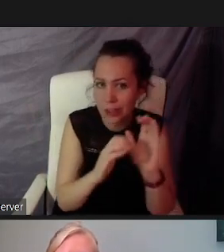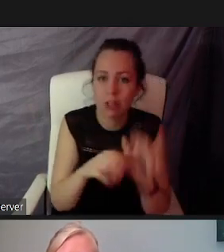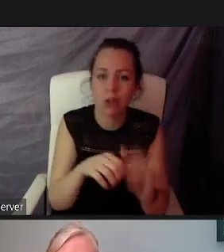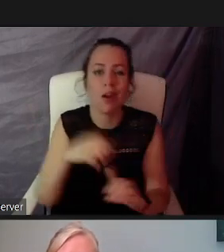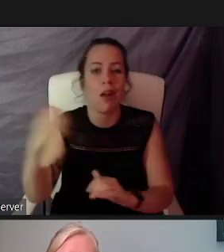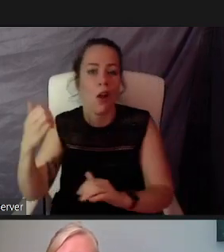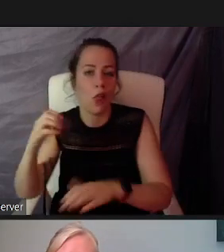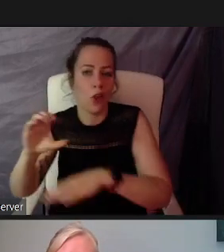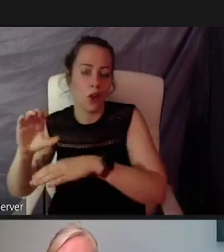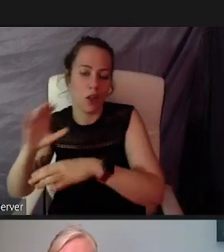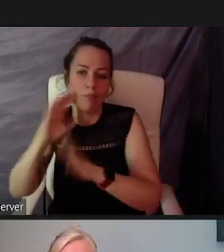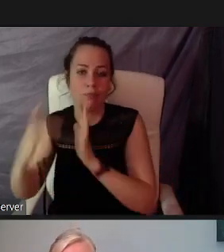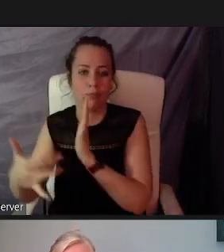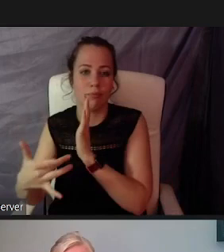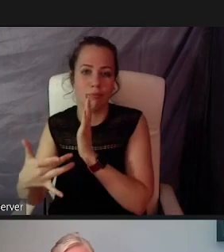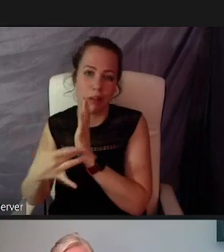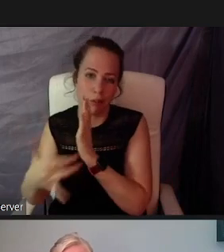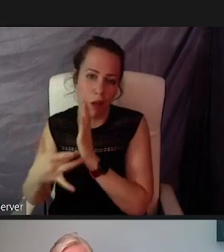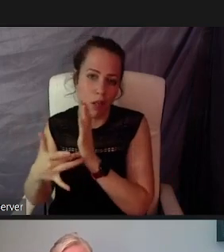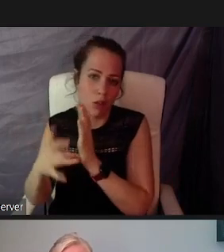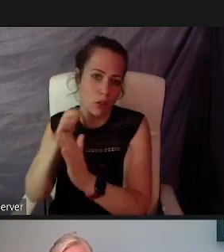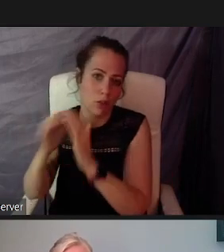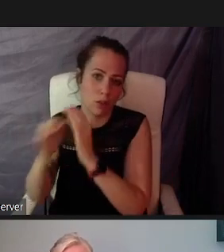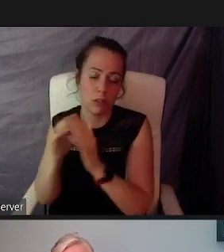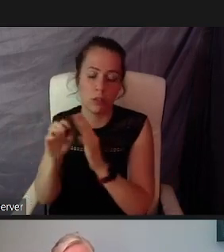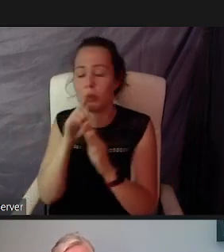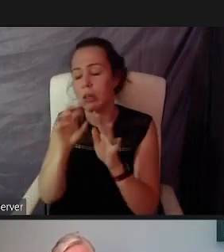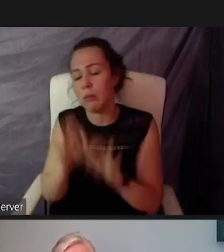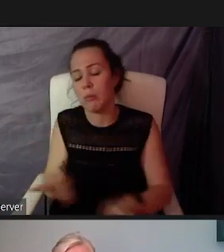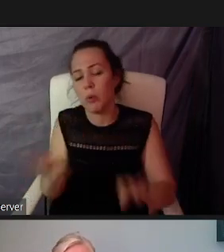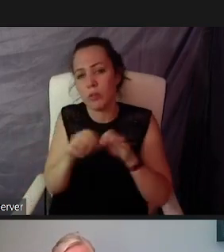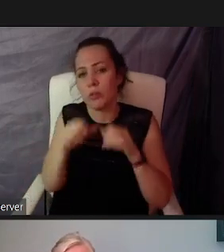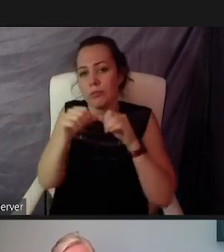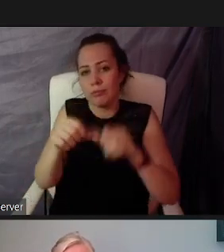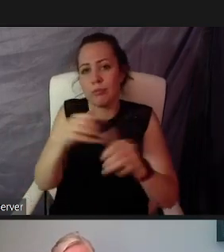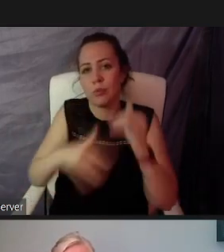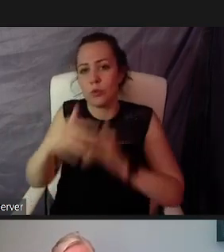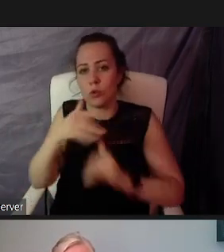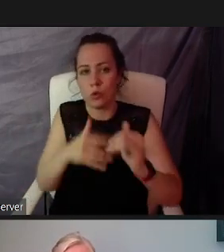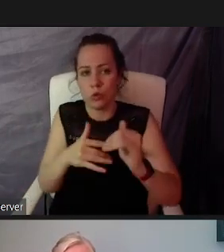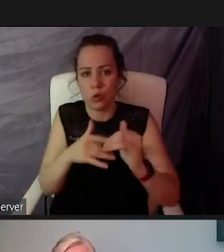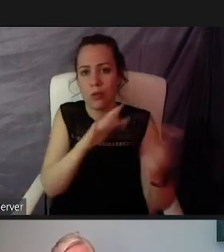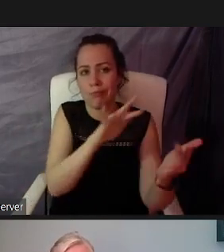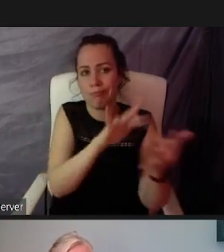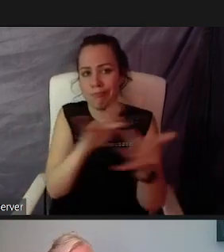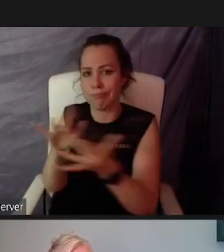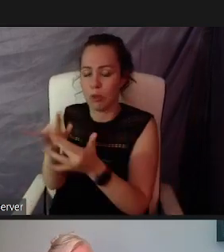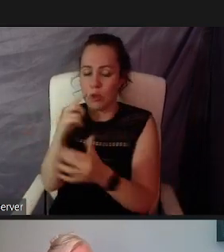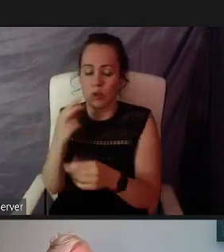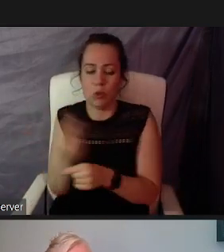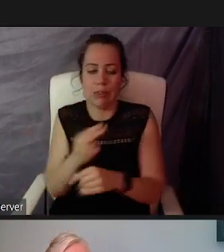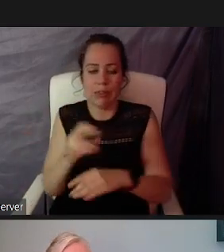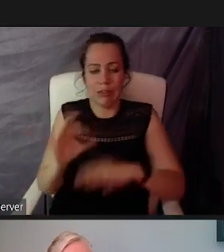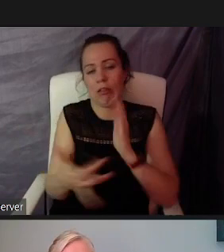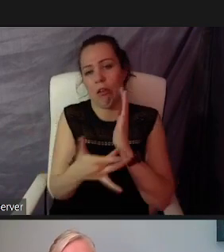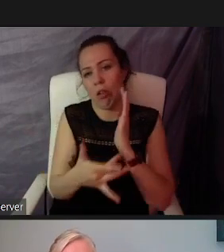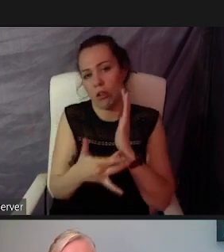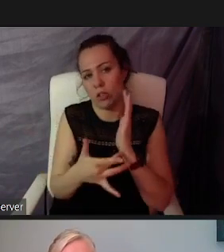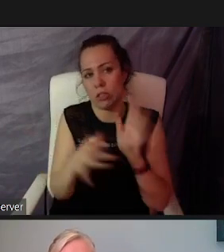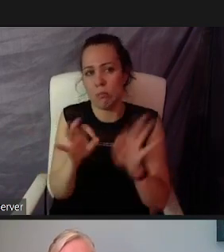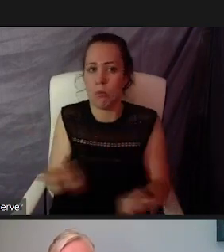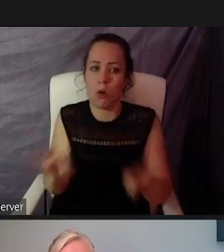something in particular to think about with adolescents during this time. Now, when you're in